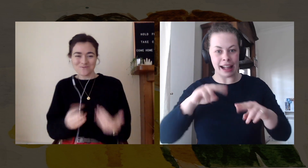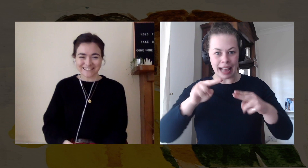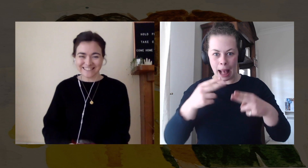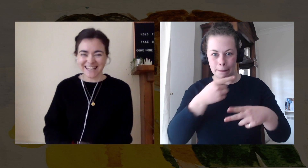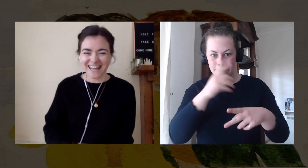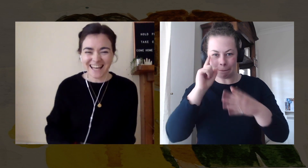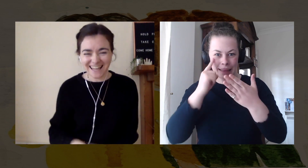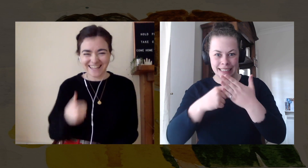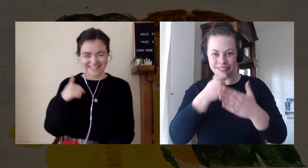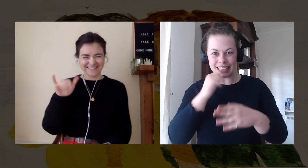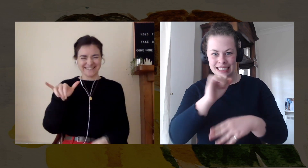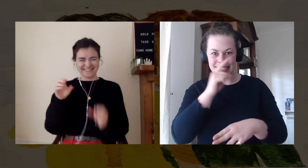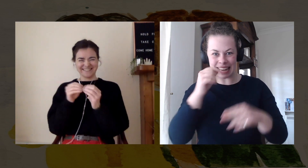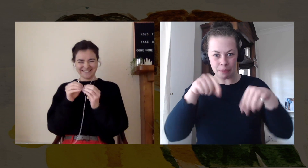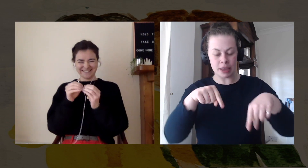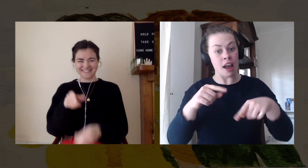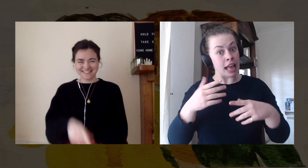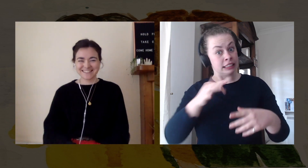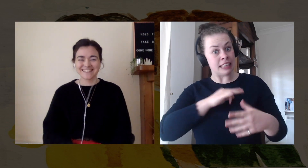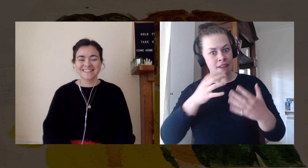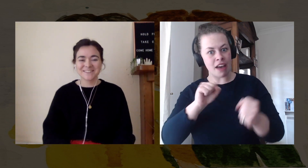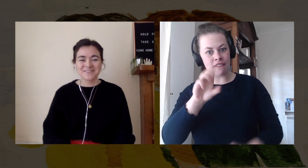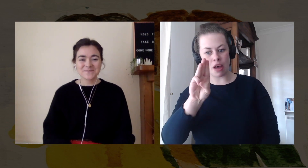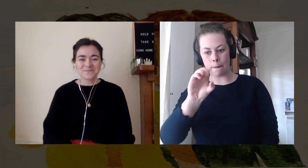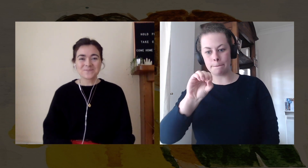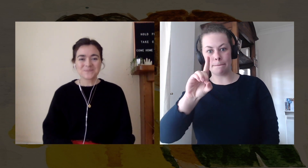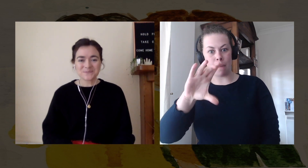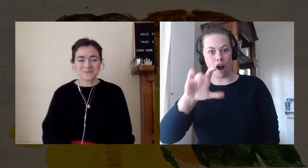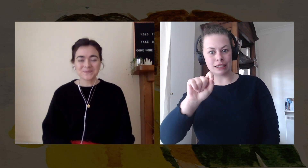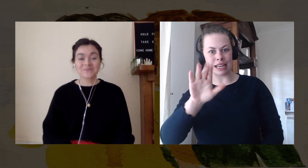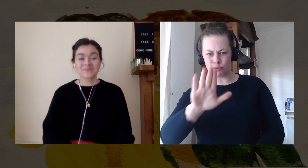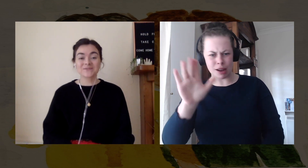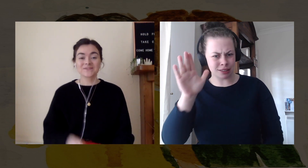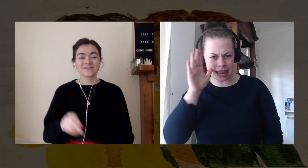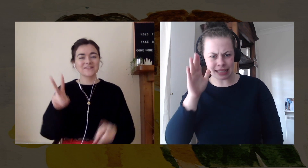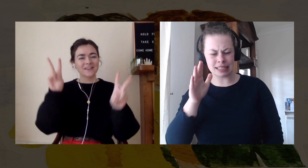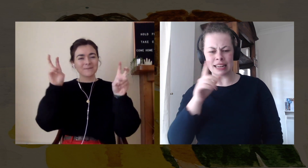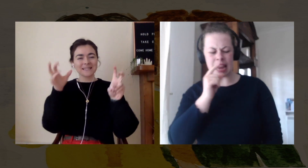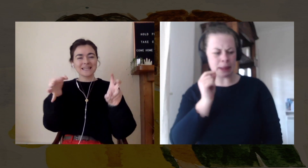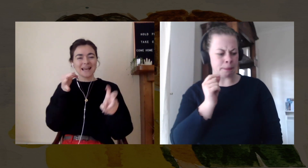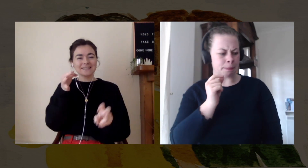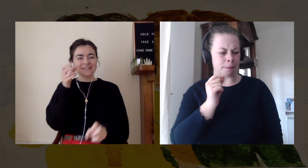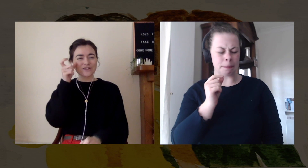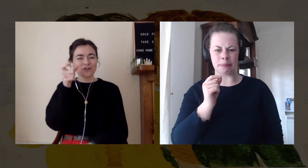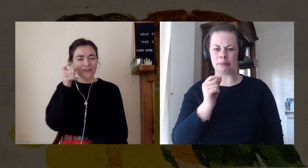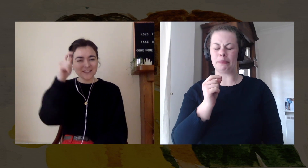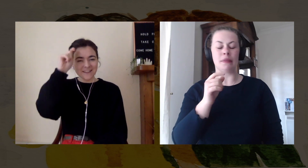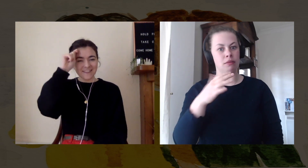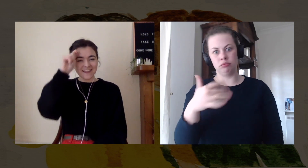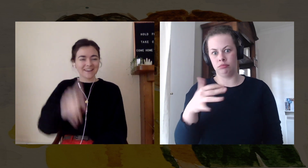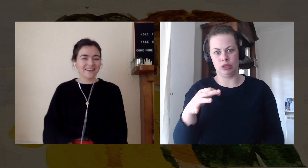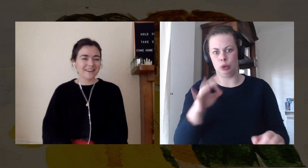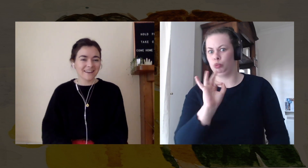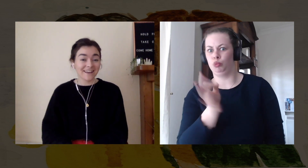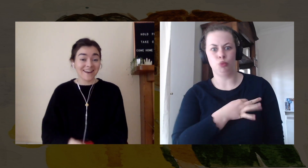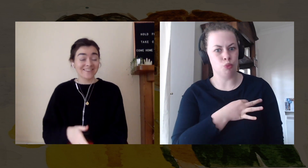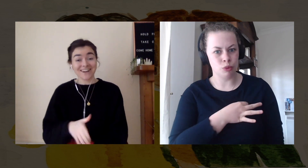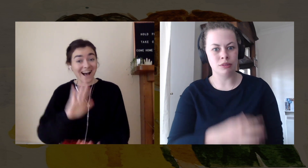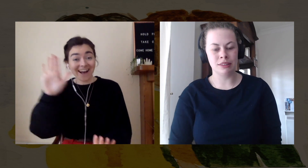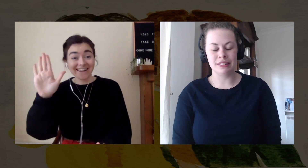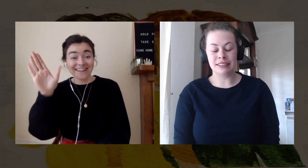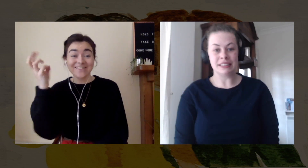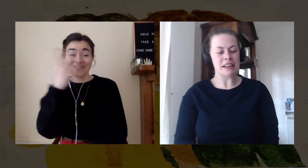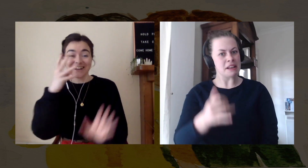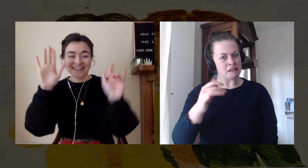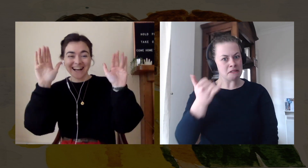It's really, really worth a listen. Getting Curious, is that the name of it? Yeah, it's so good. I really Hey, like Jonathan, if you're listening, hi. Give us a shout out. We kind of love it. He's